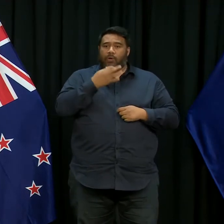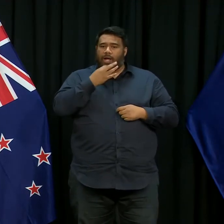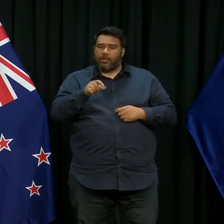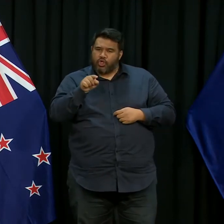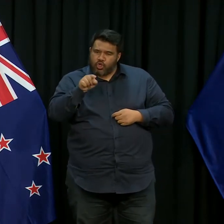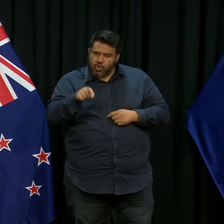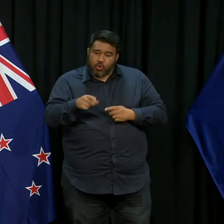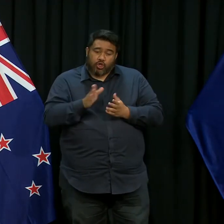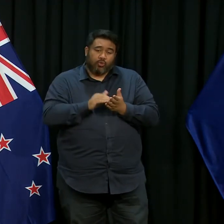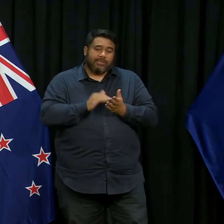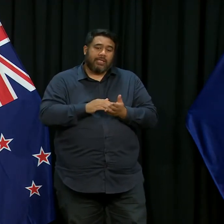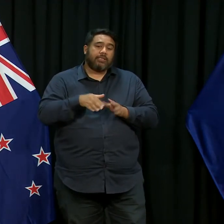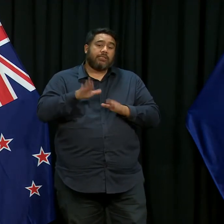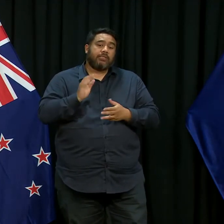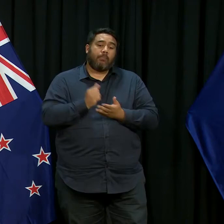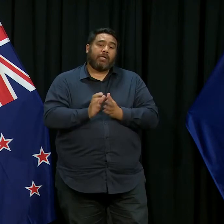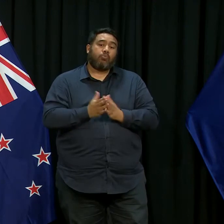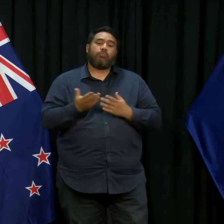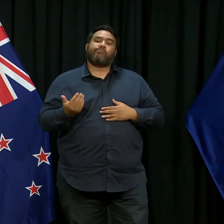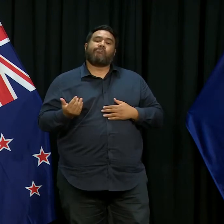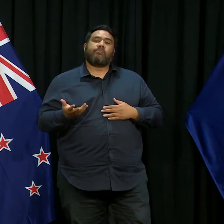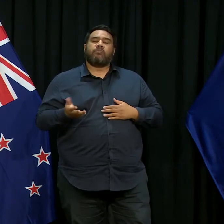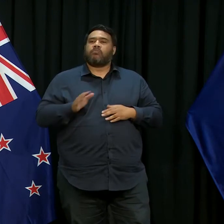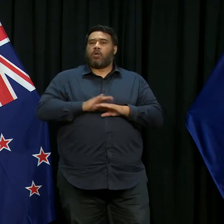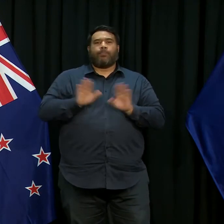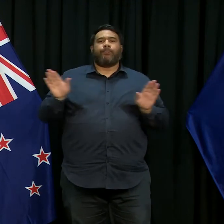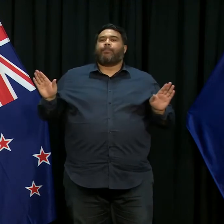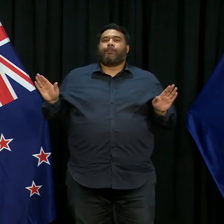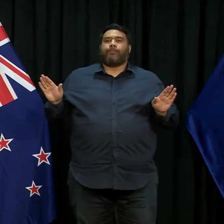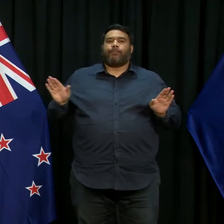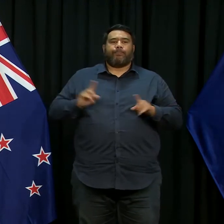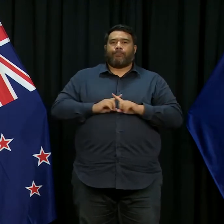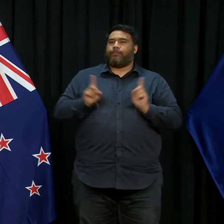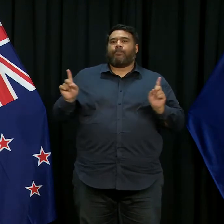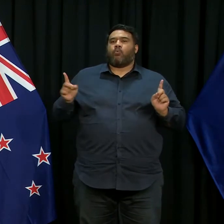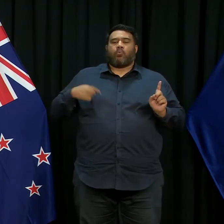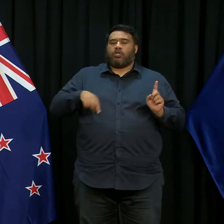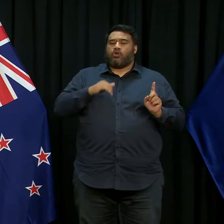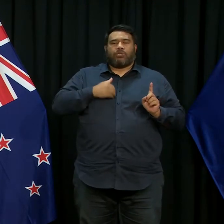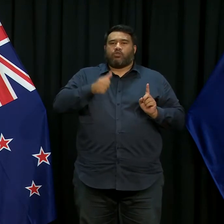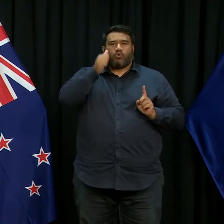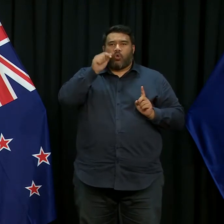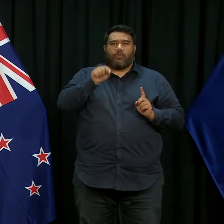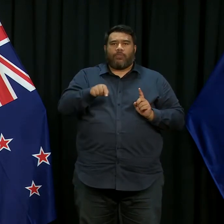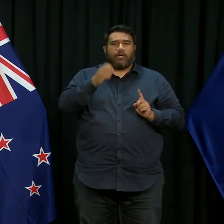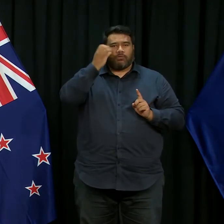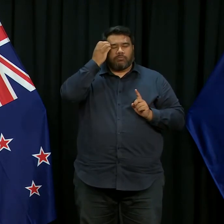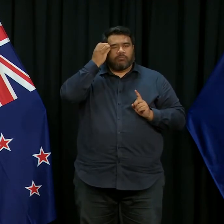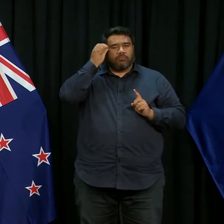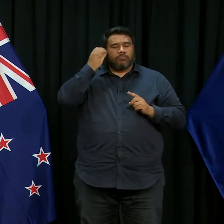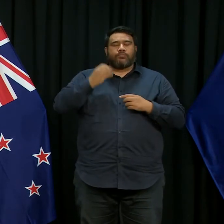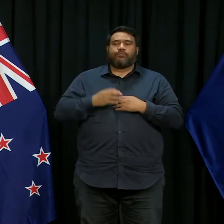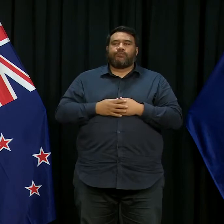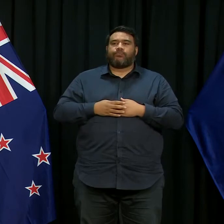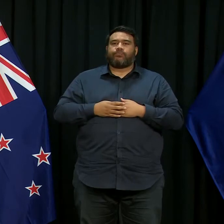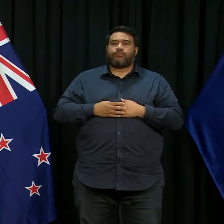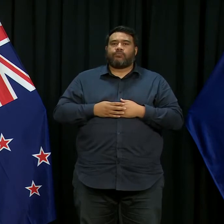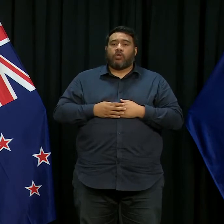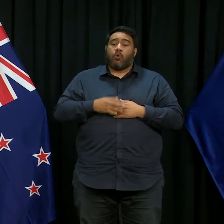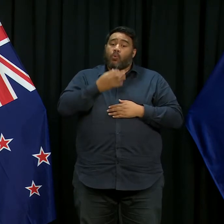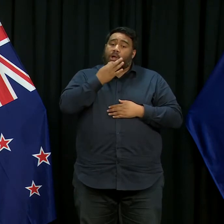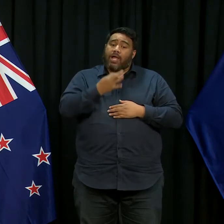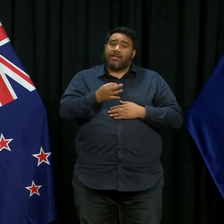immigration status. We do not check your legal status. That is not information we're interested in. We do ask for a health